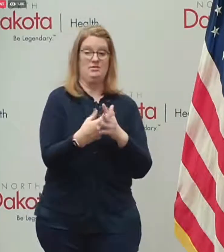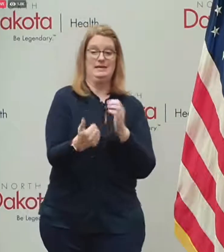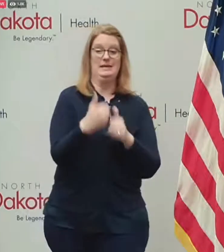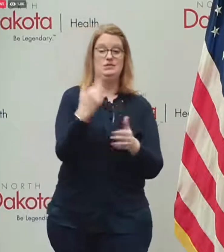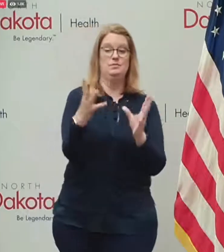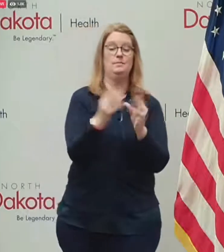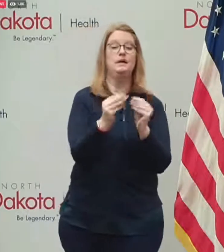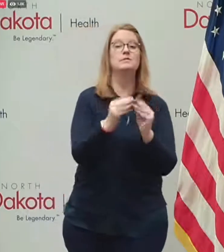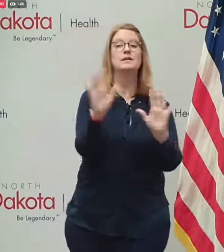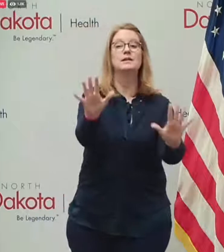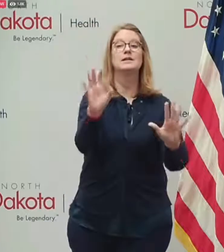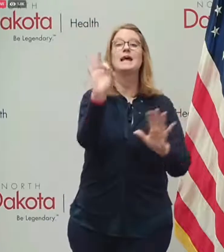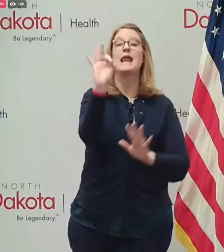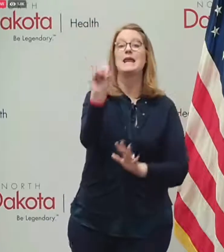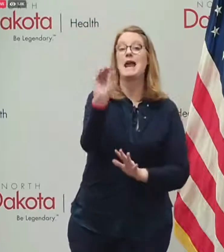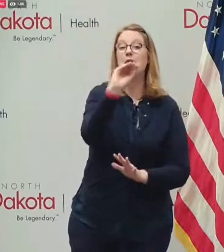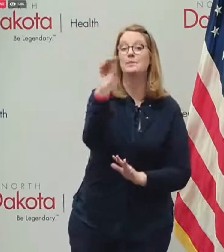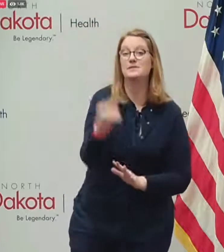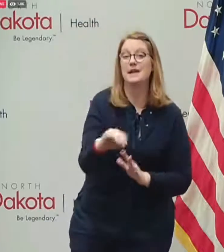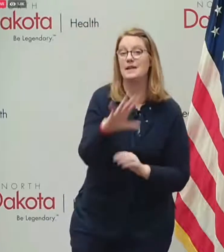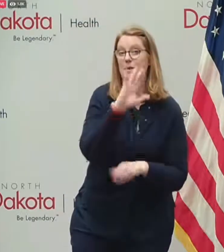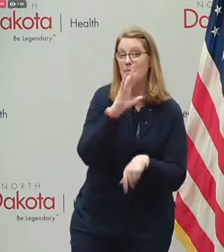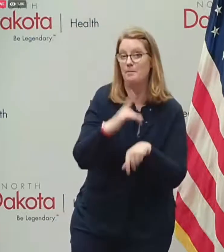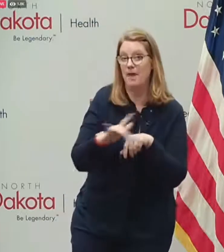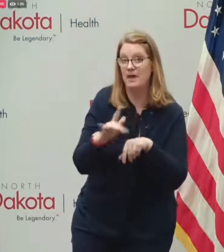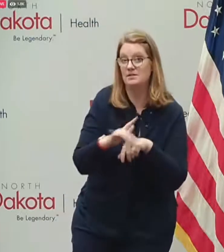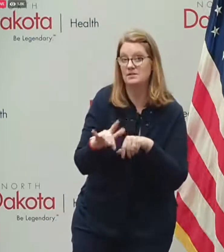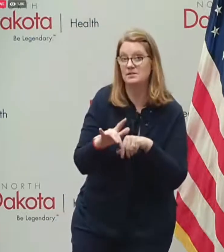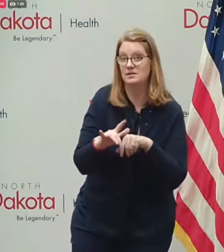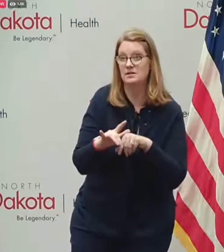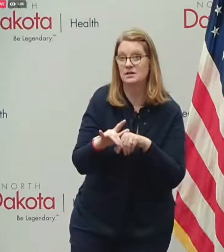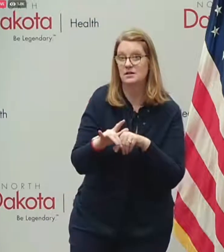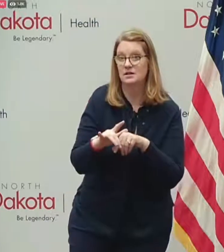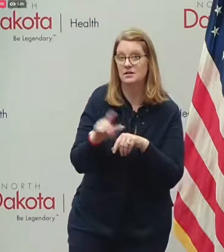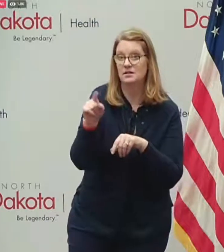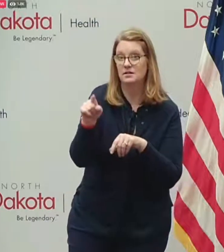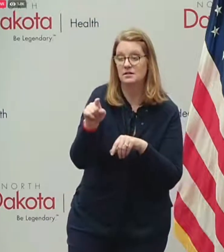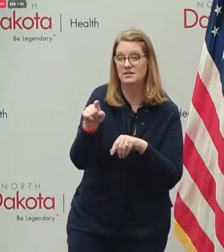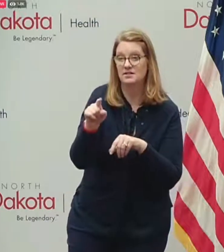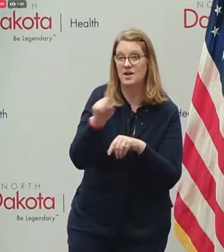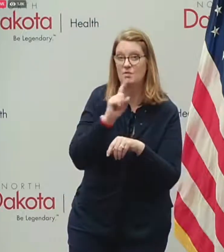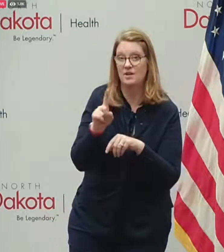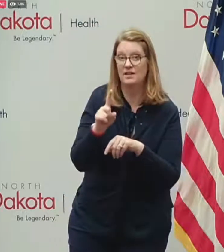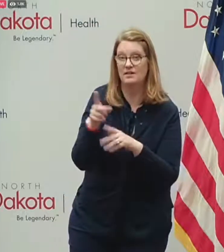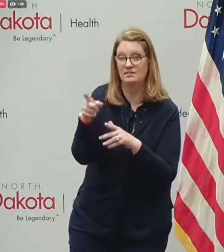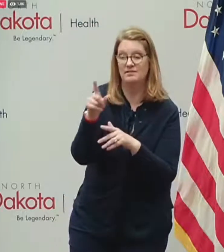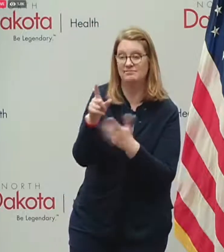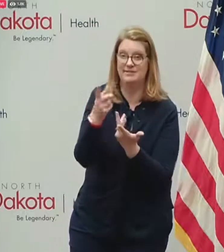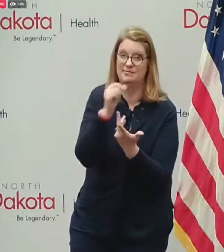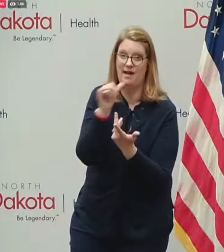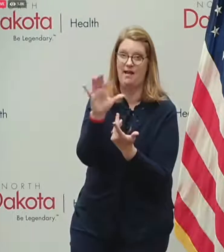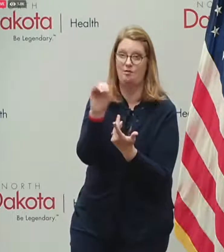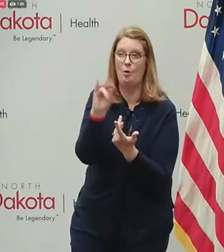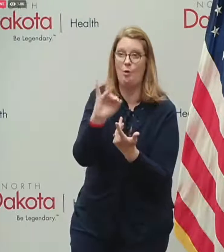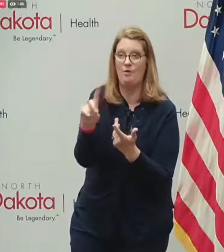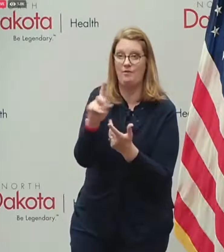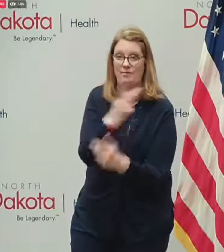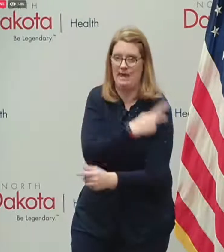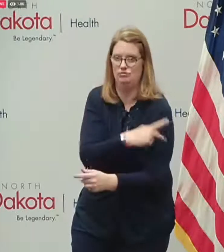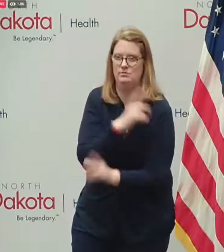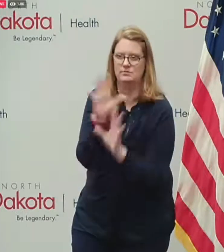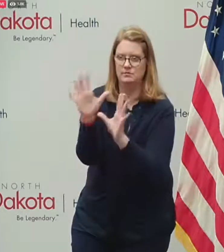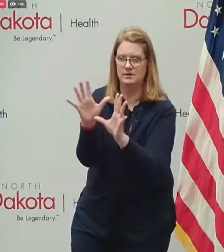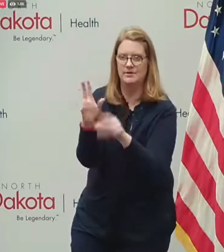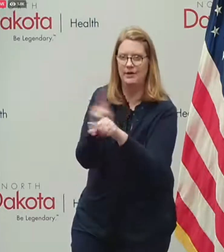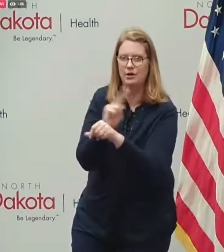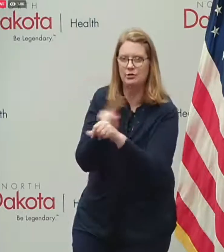go, 90% of the beds in North Dakota are filled up with non-COVID related topics, because that could be the headline every day. Just